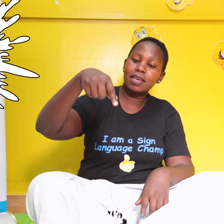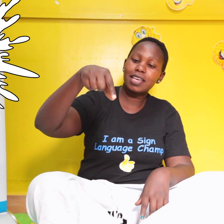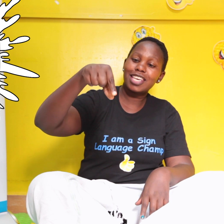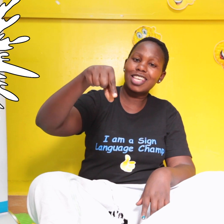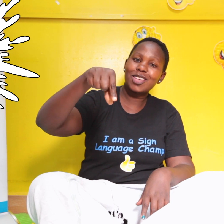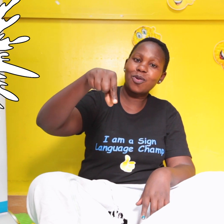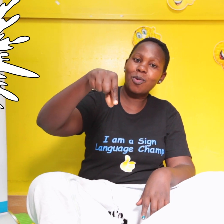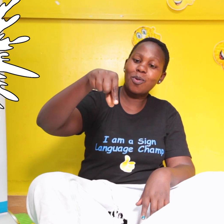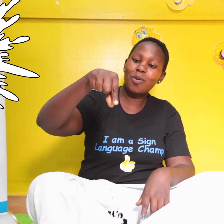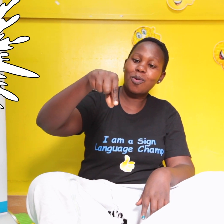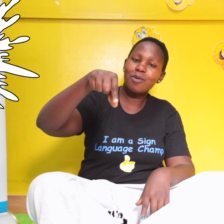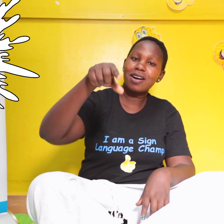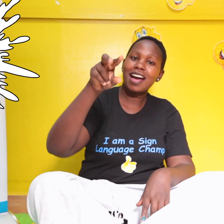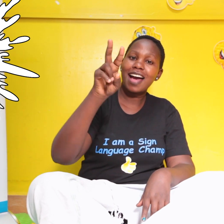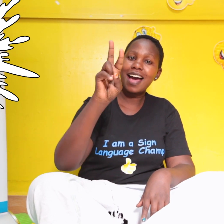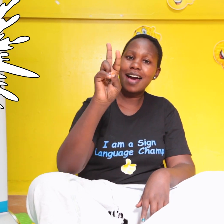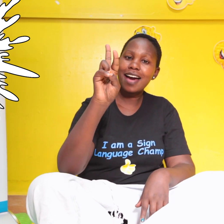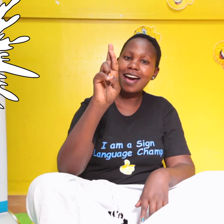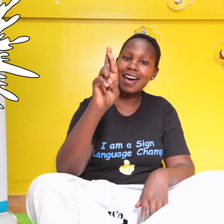Q, R,